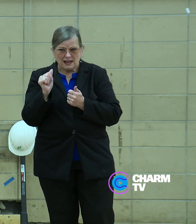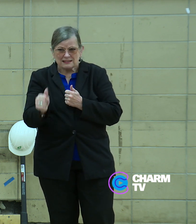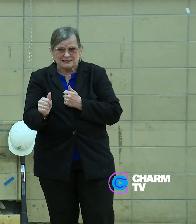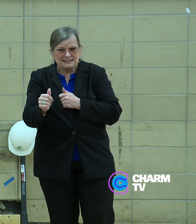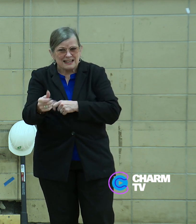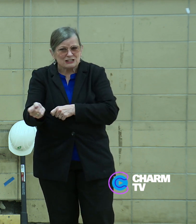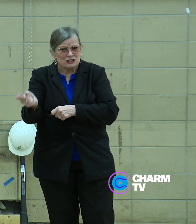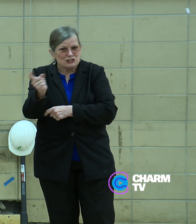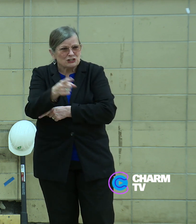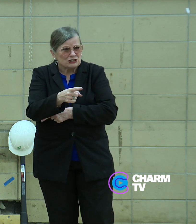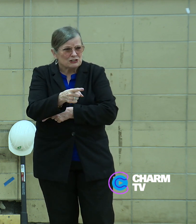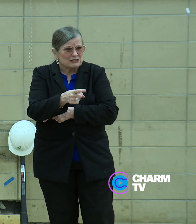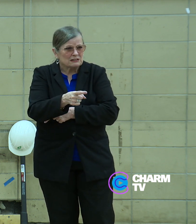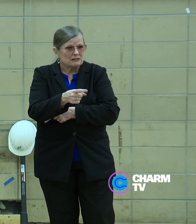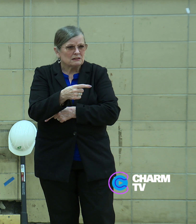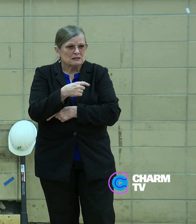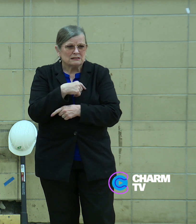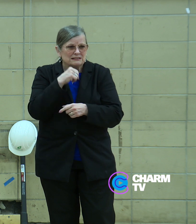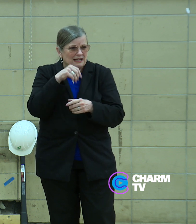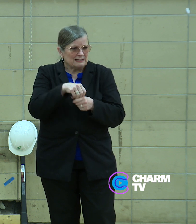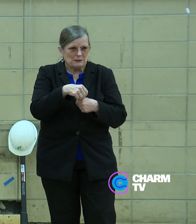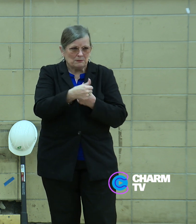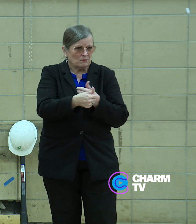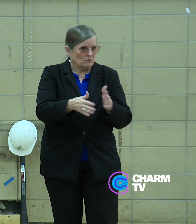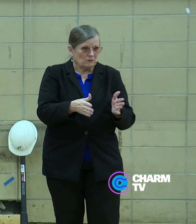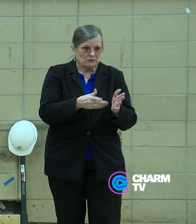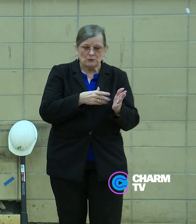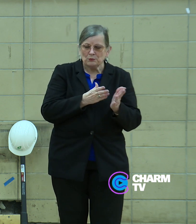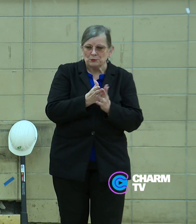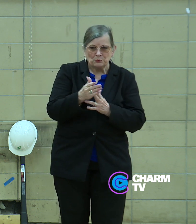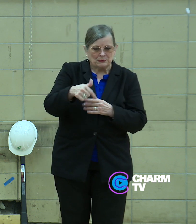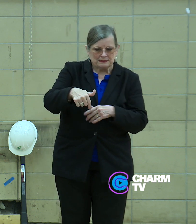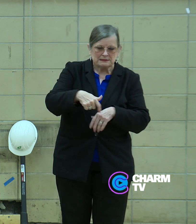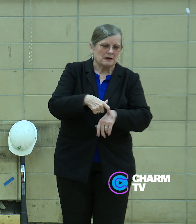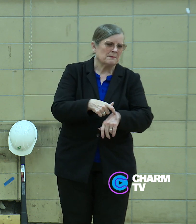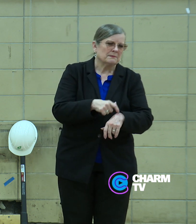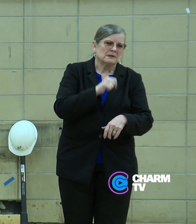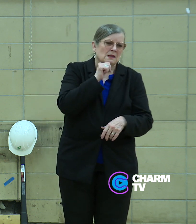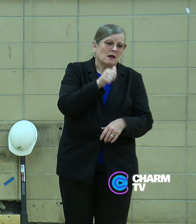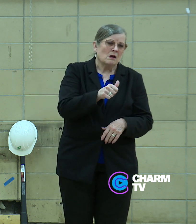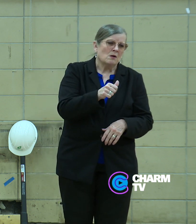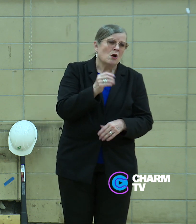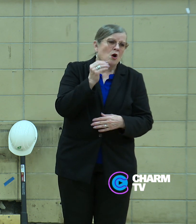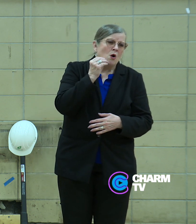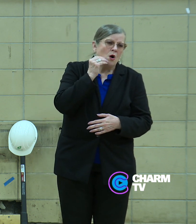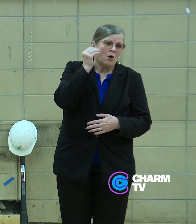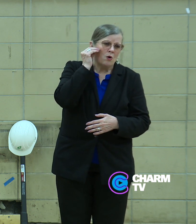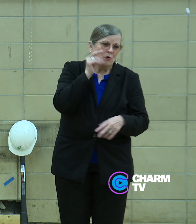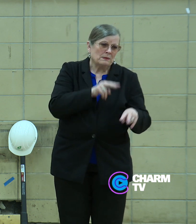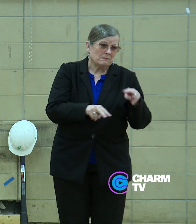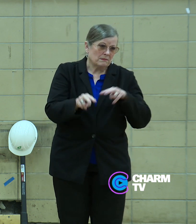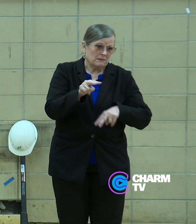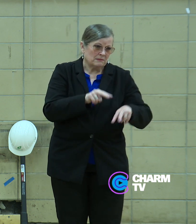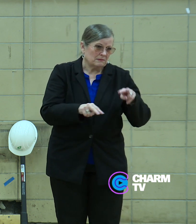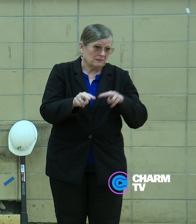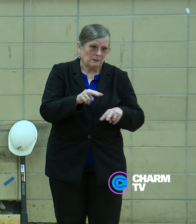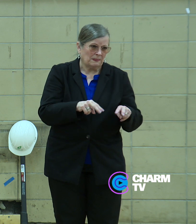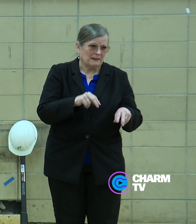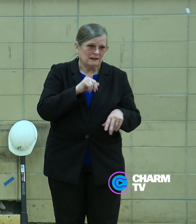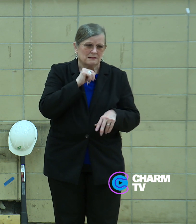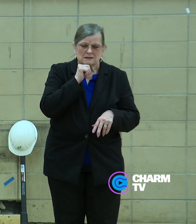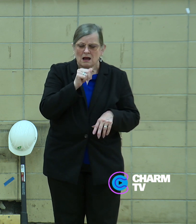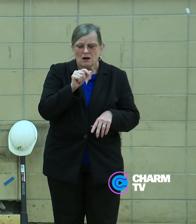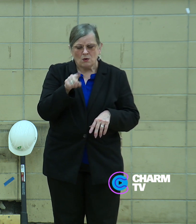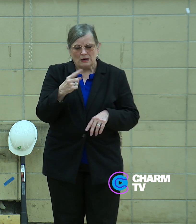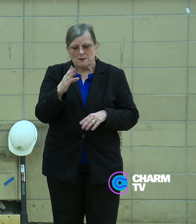one of our package that didn't make it through, and that's dealing with home monitoring in the state of Maryland, not just in Baltimore City. Making